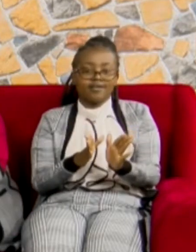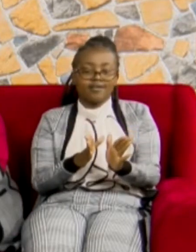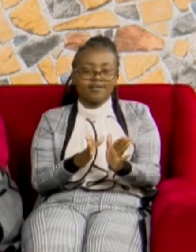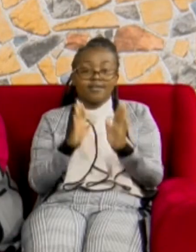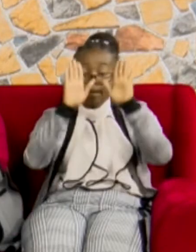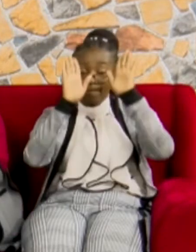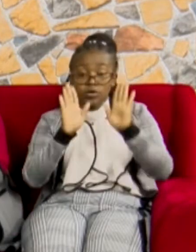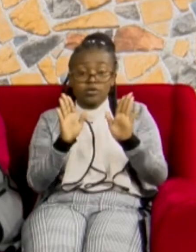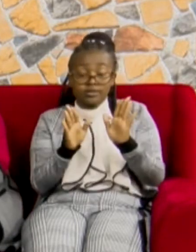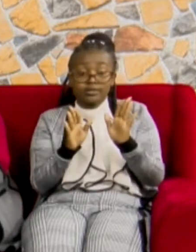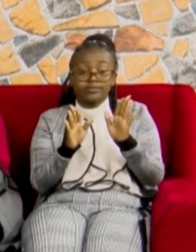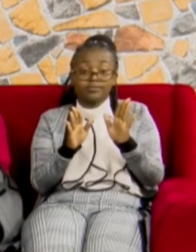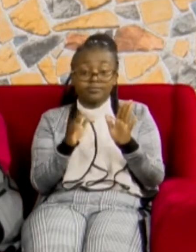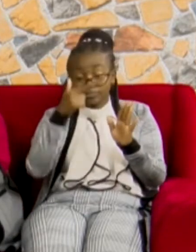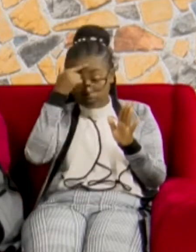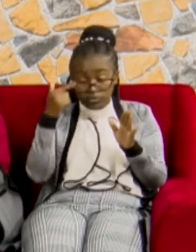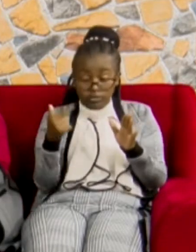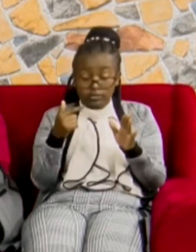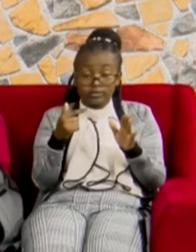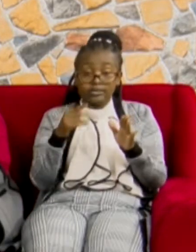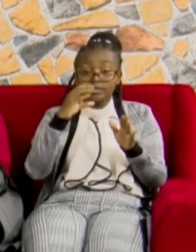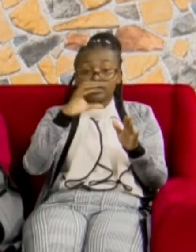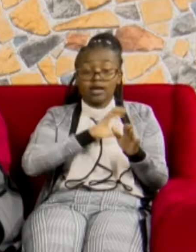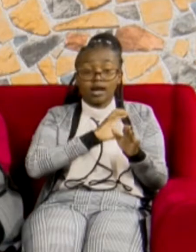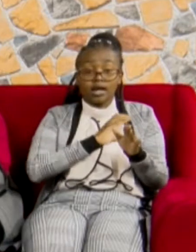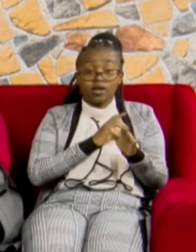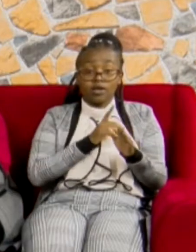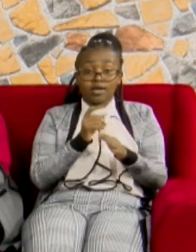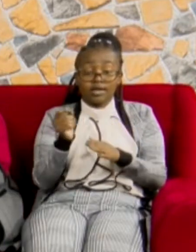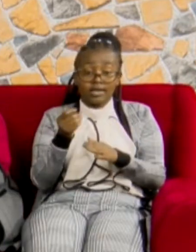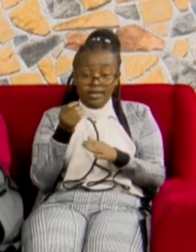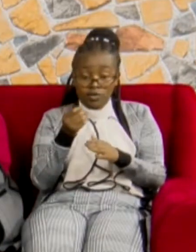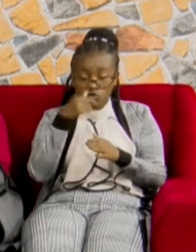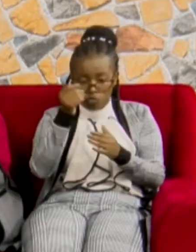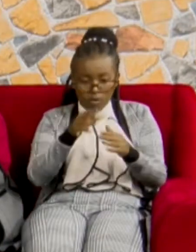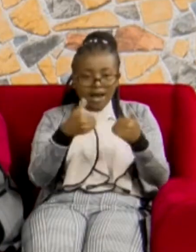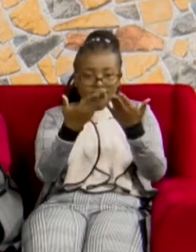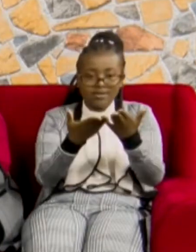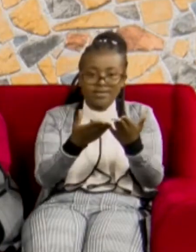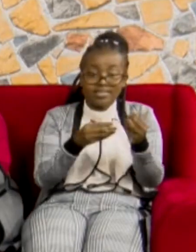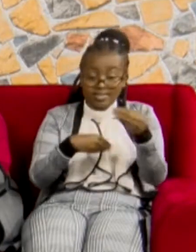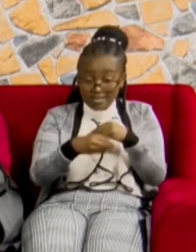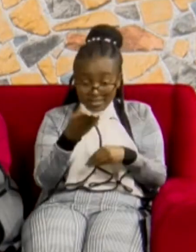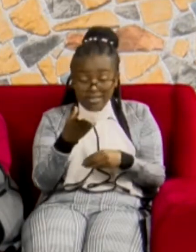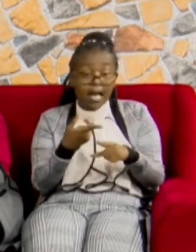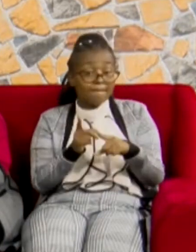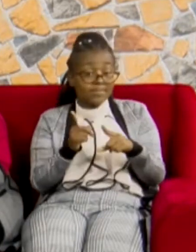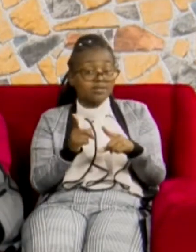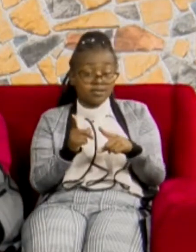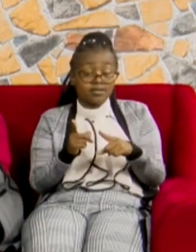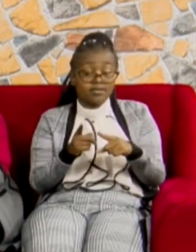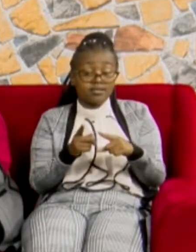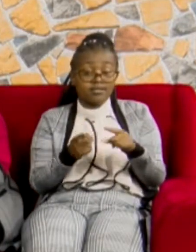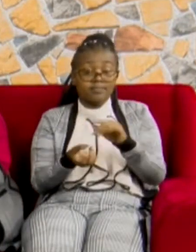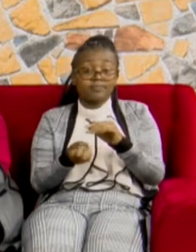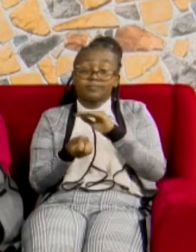it's important. I mean, because people, like in Canada, you get it over the counter. Okay. They sell it over the counter, but then it's